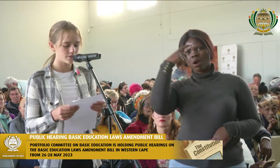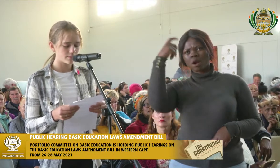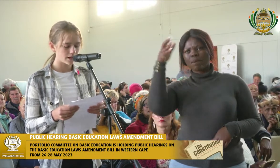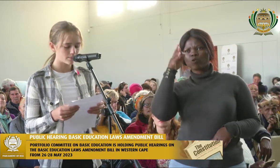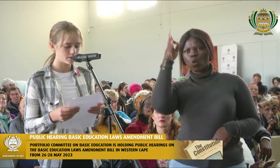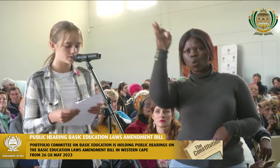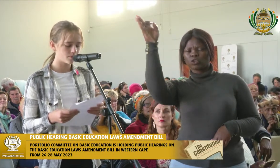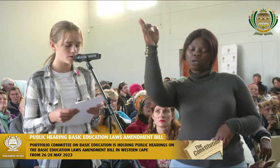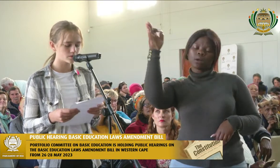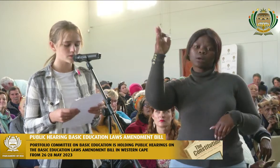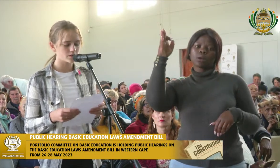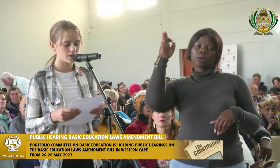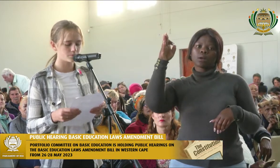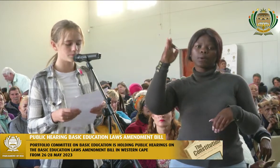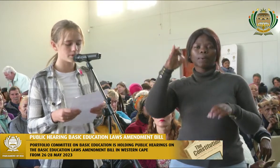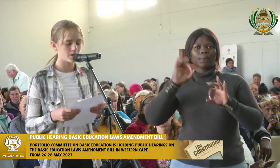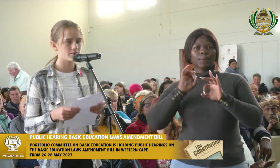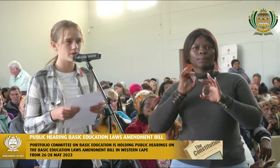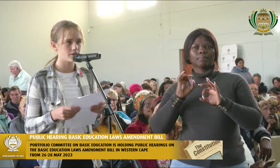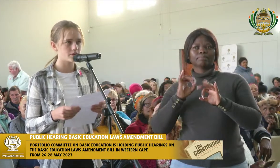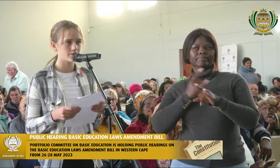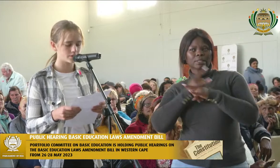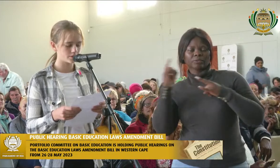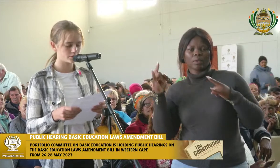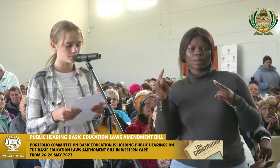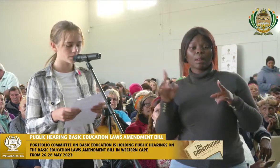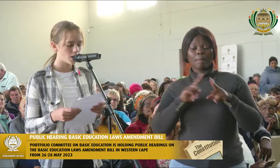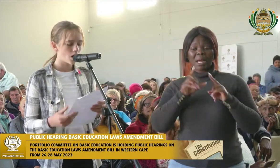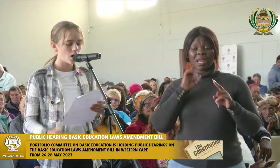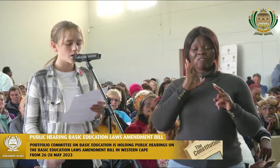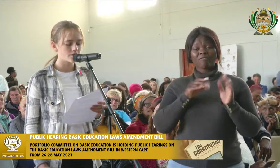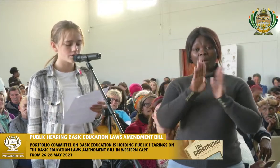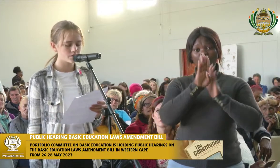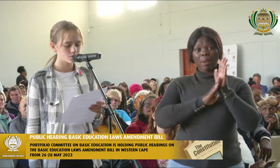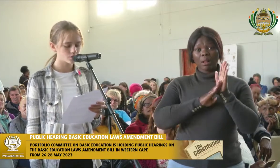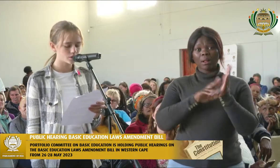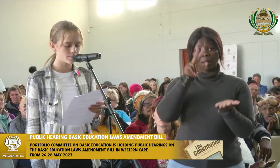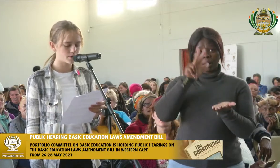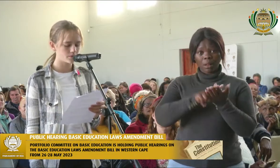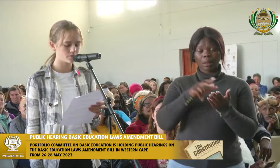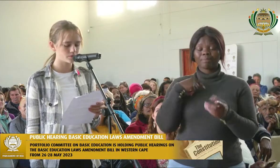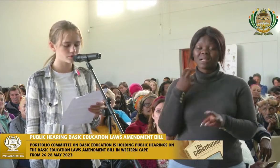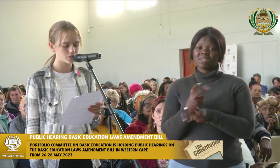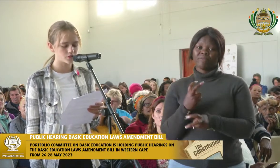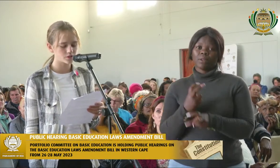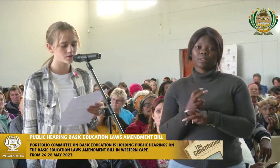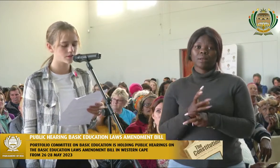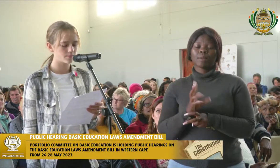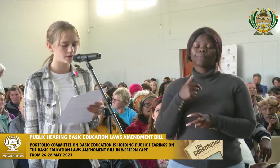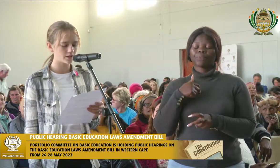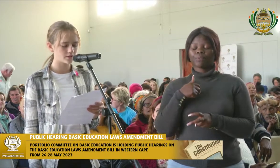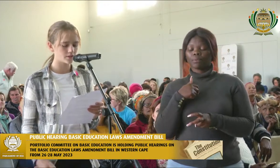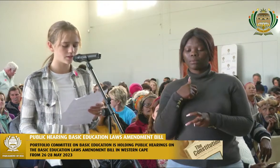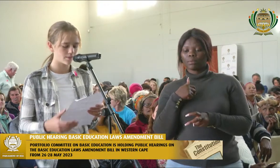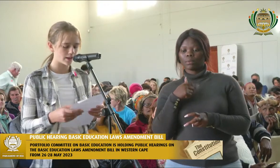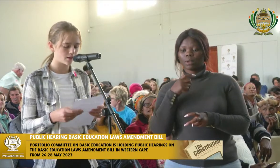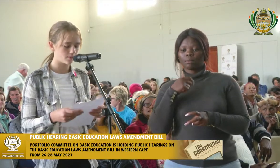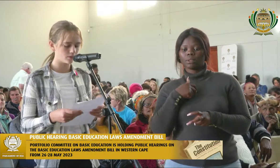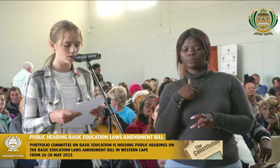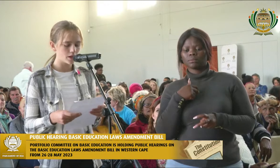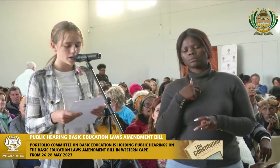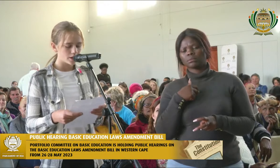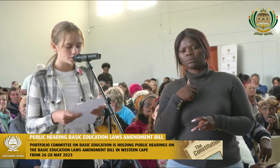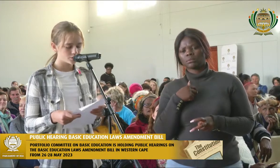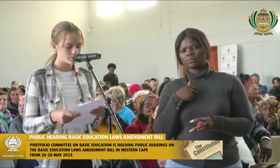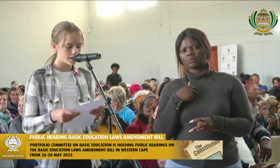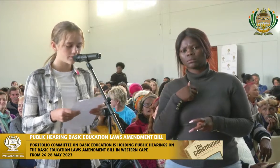but if the ballable is passed, that would become very difficult. I very strongly oppose the restrictions stipulated in the